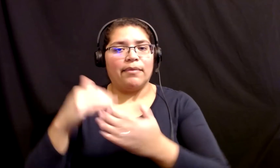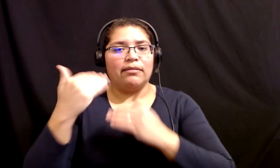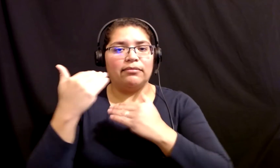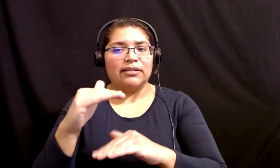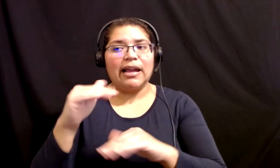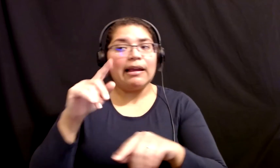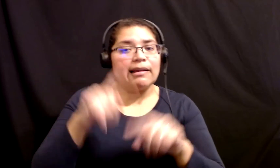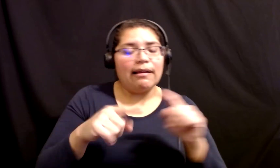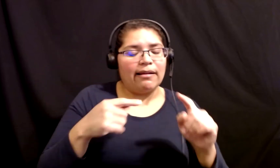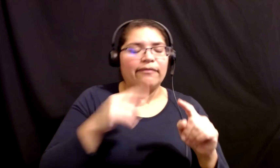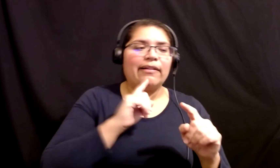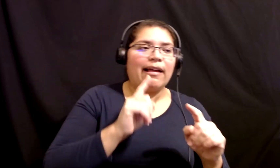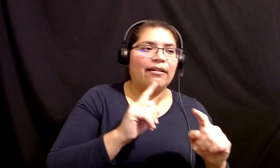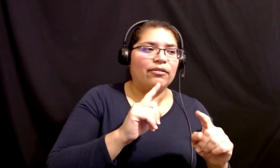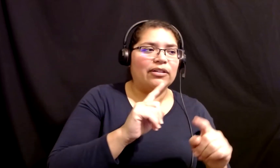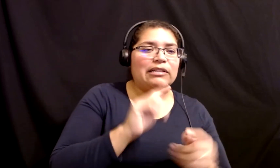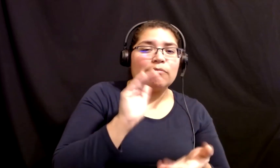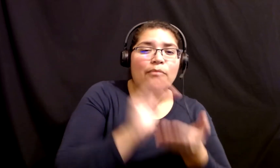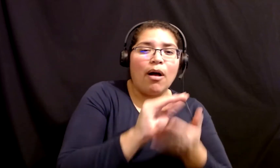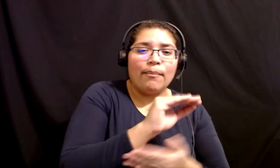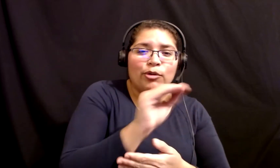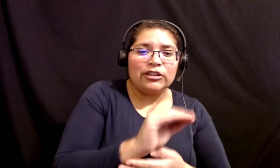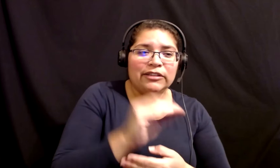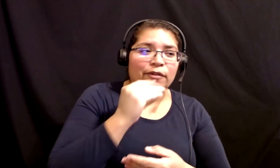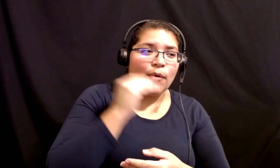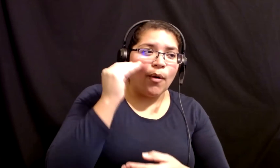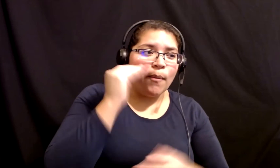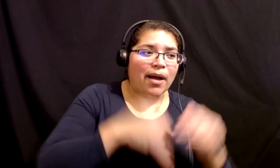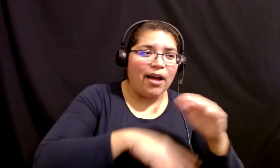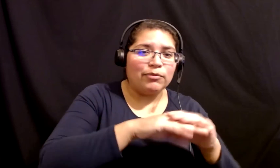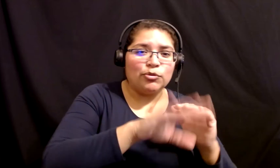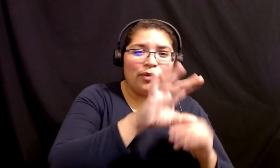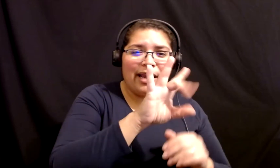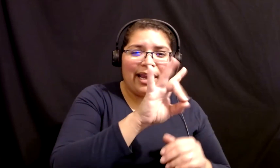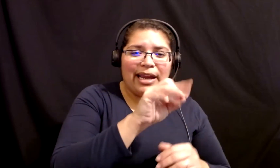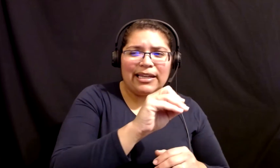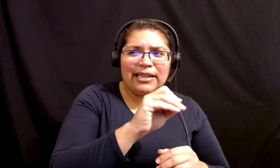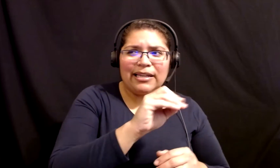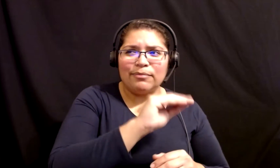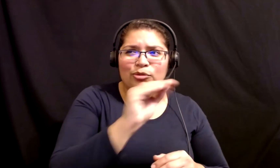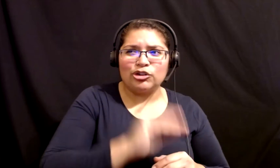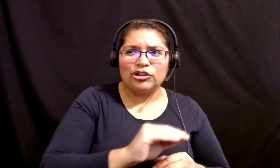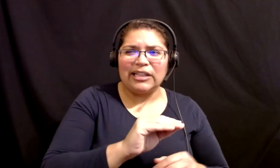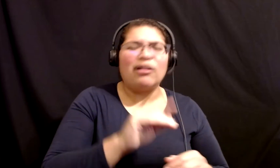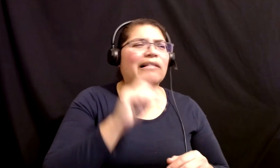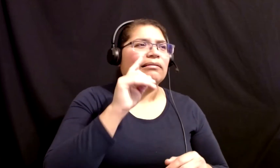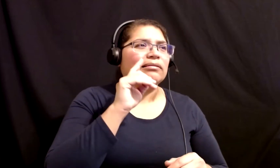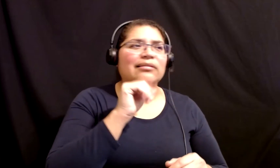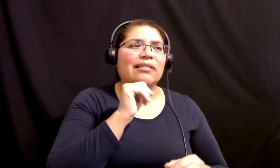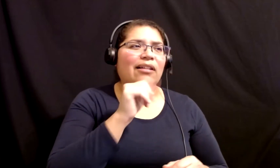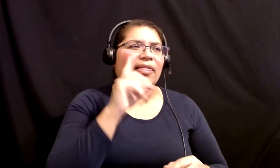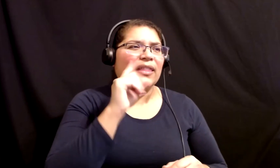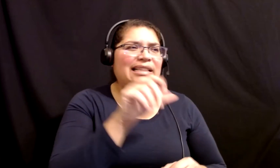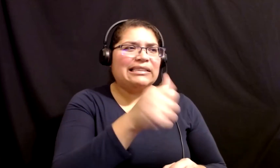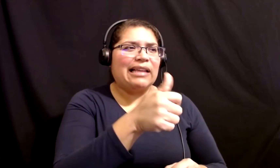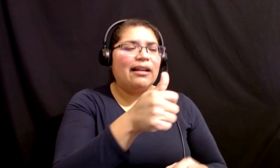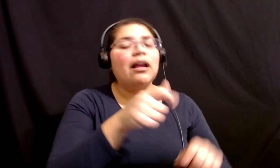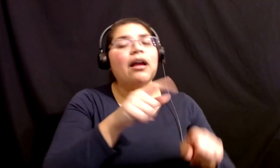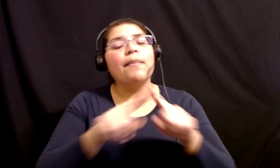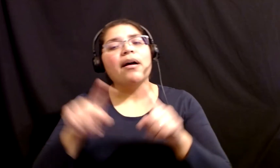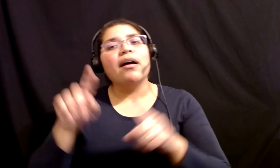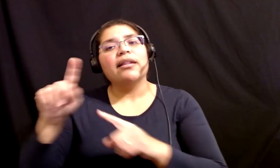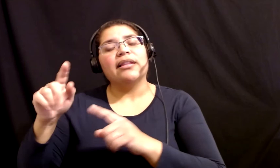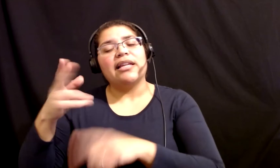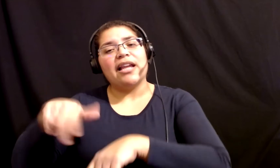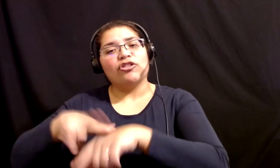small percentage, I think under home up to 80% AMI. I think it might be 10%. I'd need to look again. But the National Housing Trust Fund was,